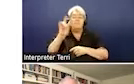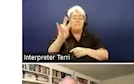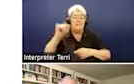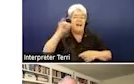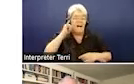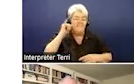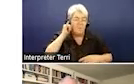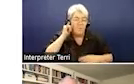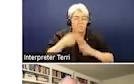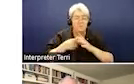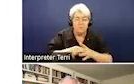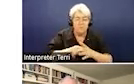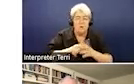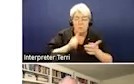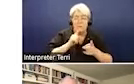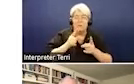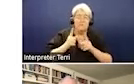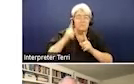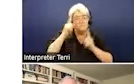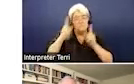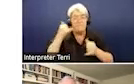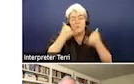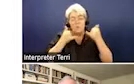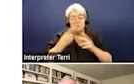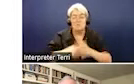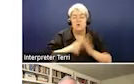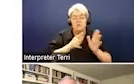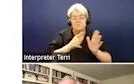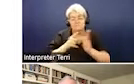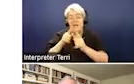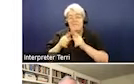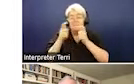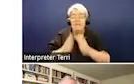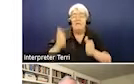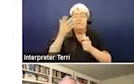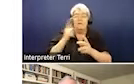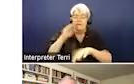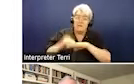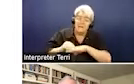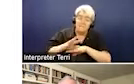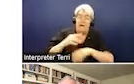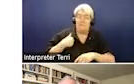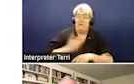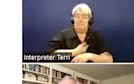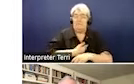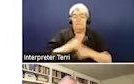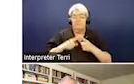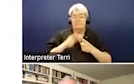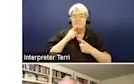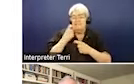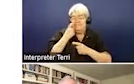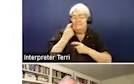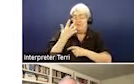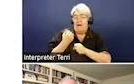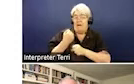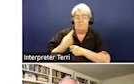really the era of smartphones. And the big innovation, the one that'll have the most impact for us, I think, is one from the last 5 years,